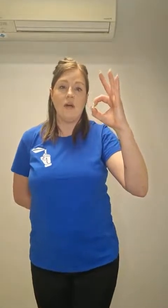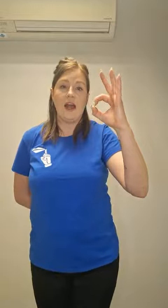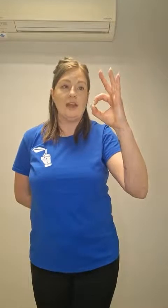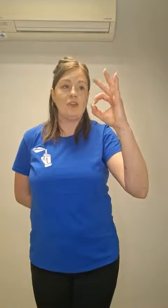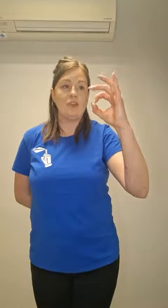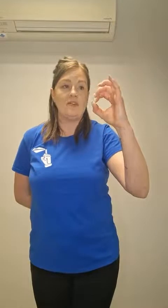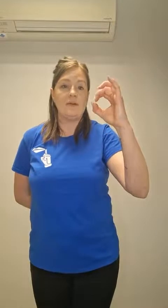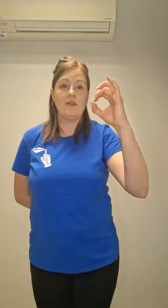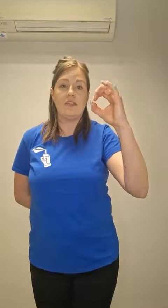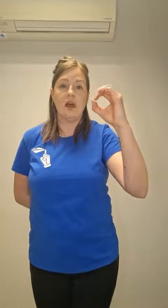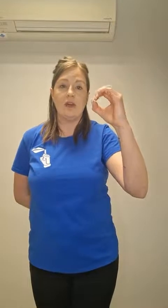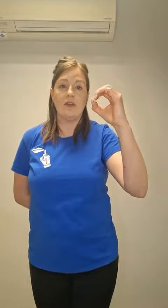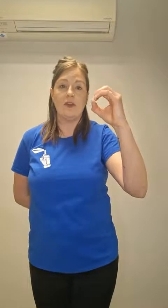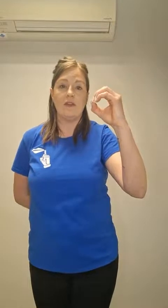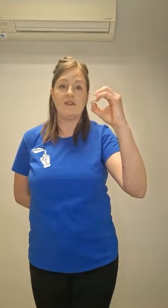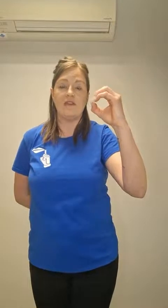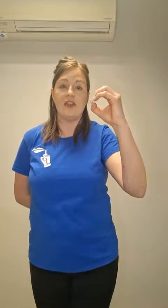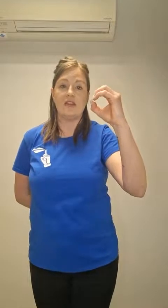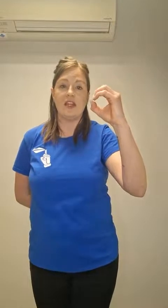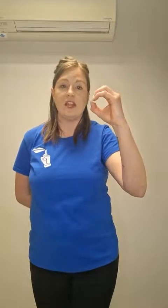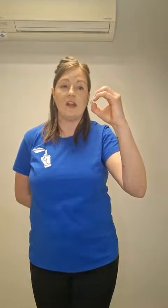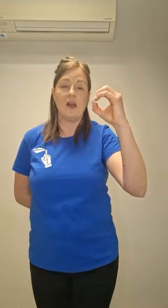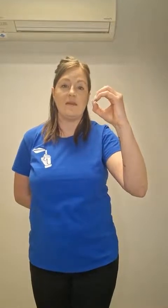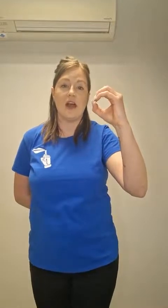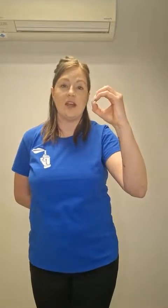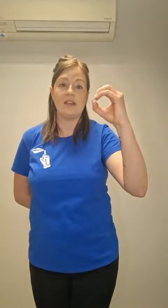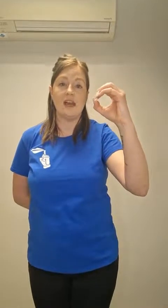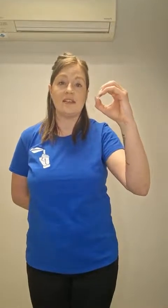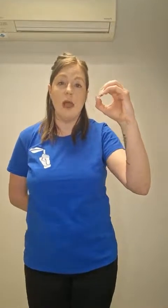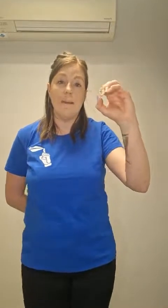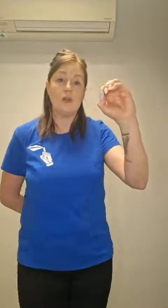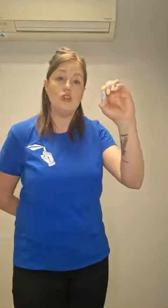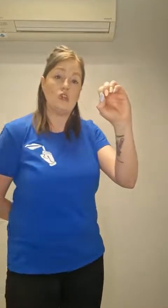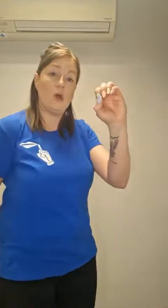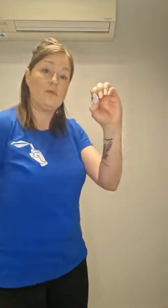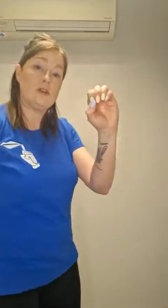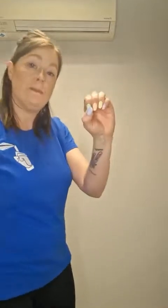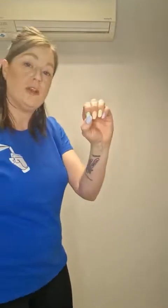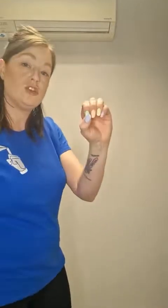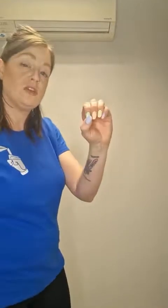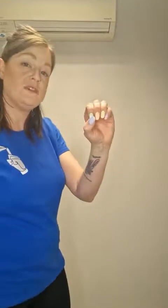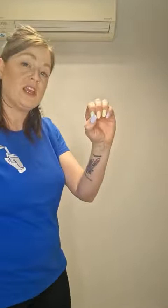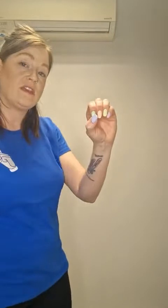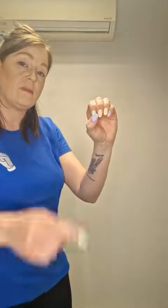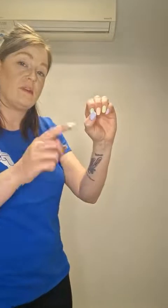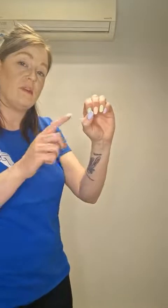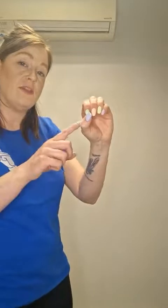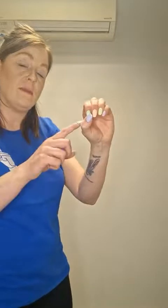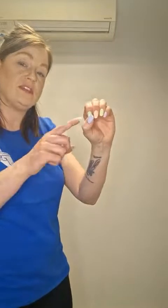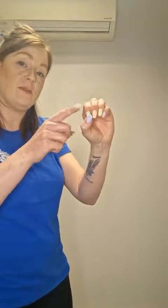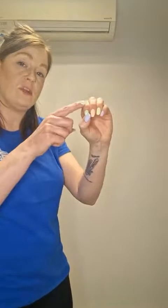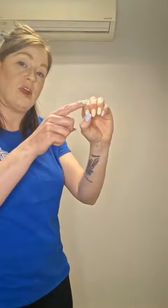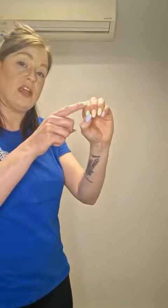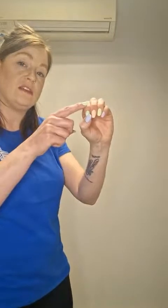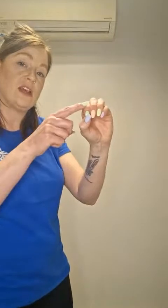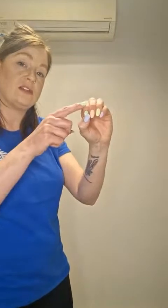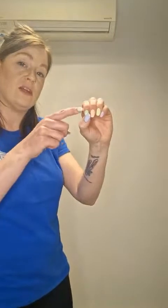hand, you simply tuck those fingers in line with that index, but don't bunch them together with your thumb. It's only your index finger that